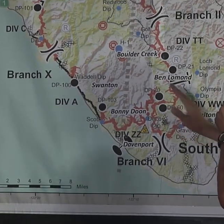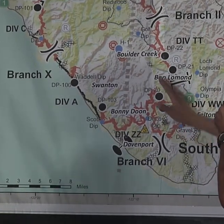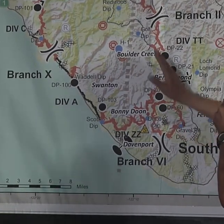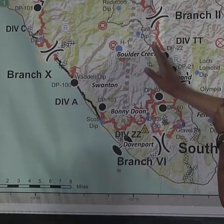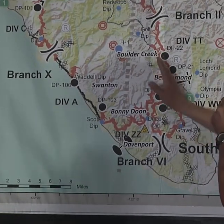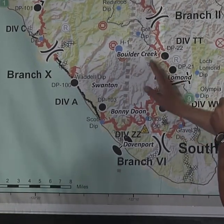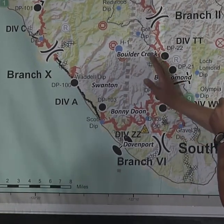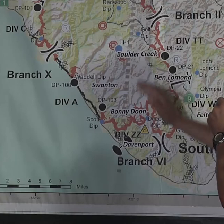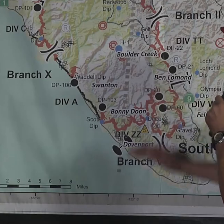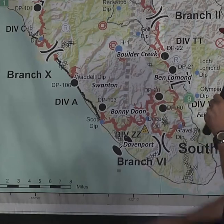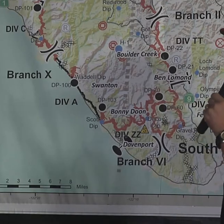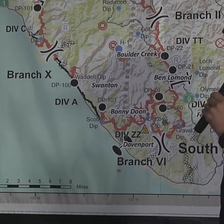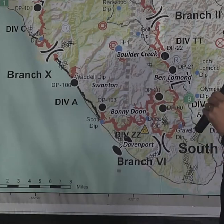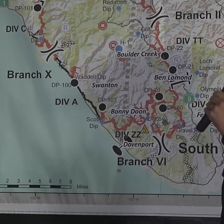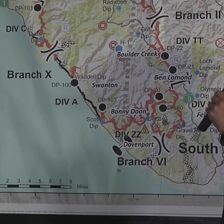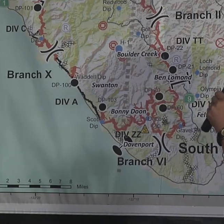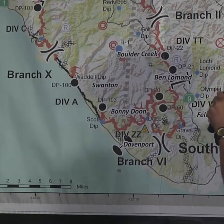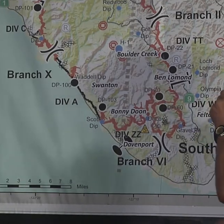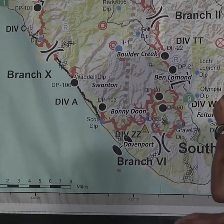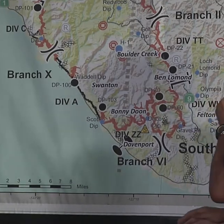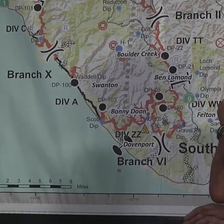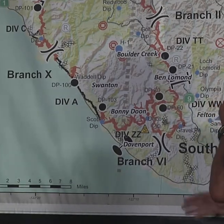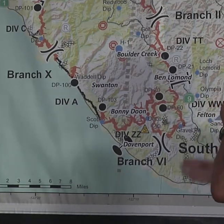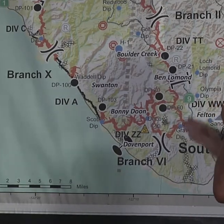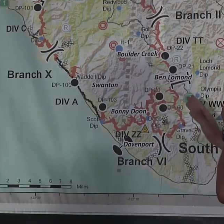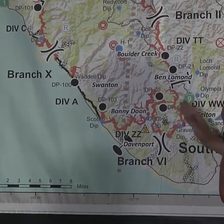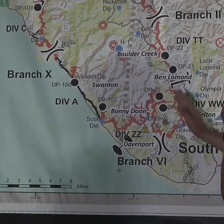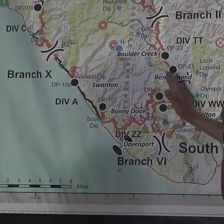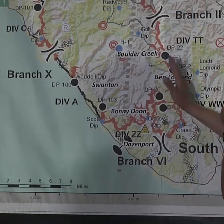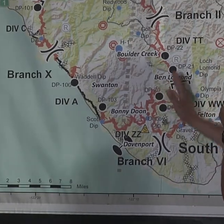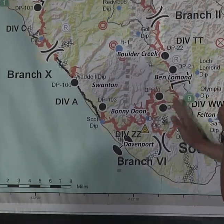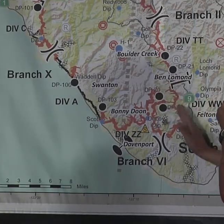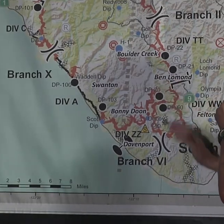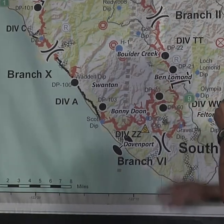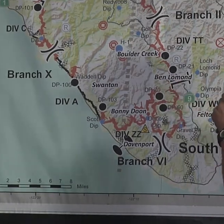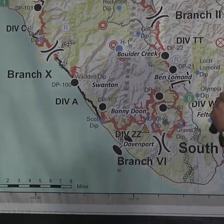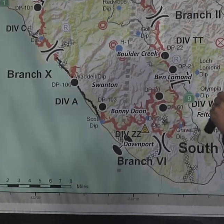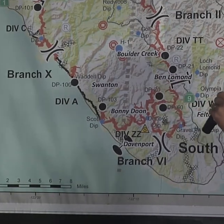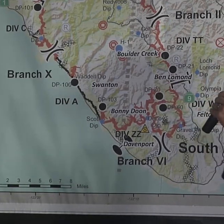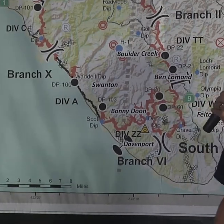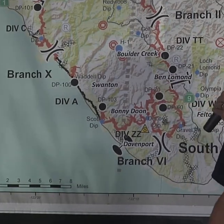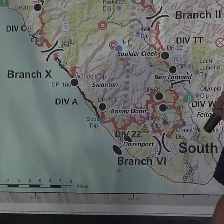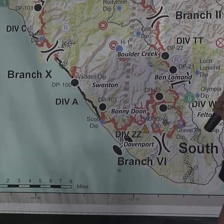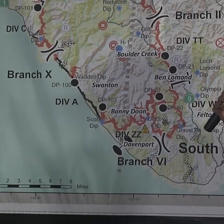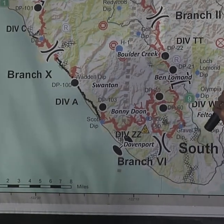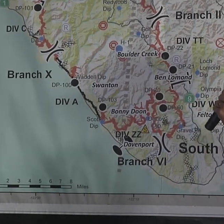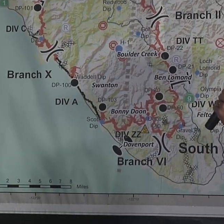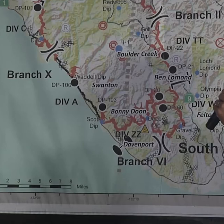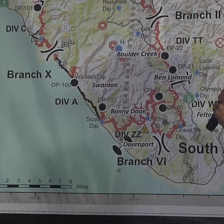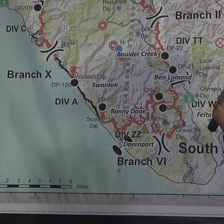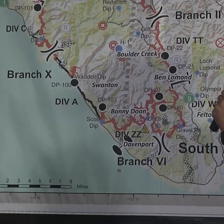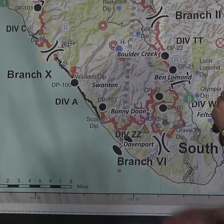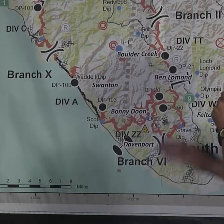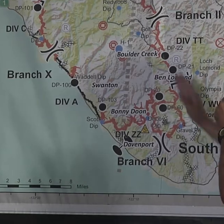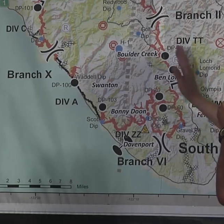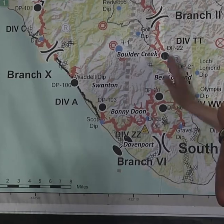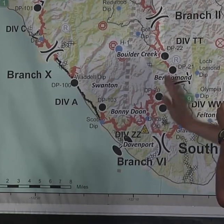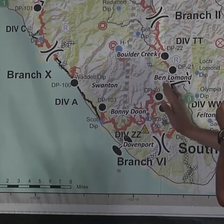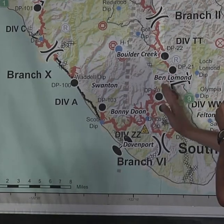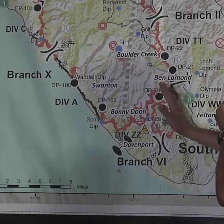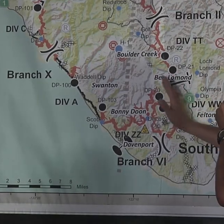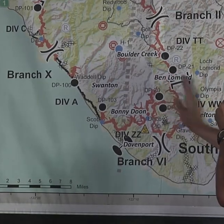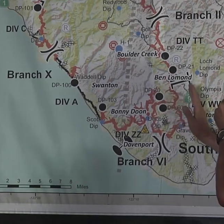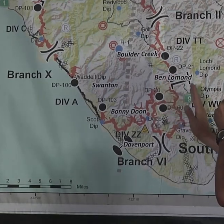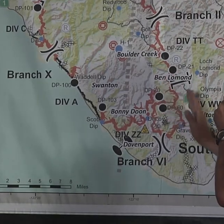really good. Fire still is hung up on the ridgetop. And as soon as we can get some more resources in, we'll be doing that. A little